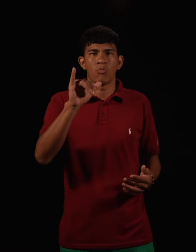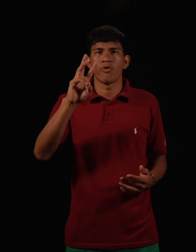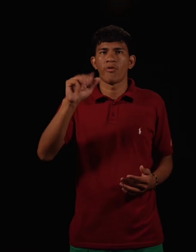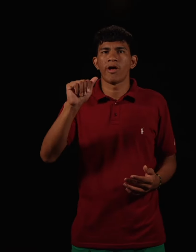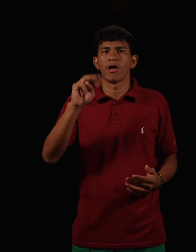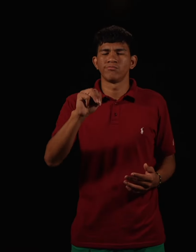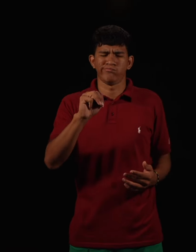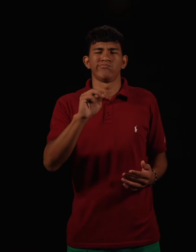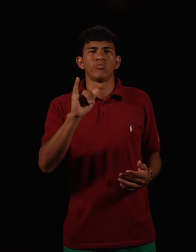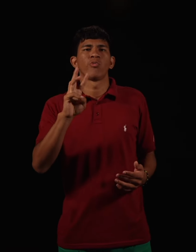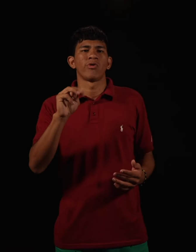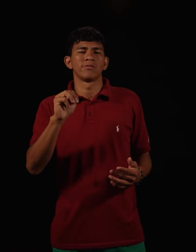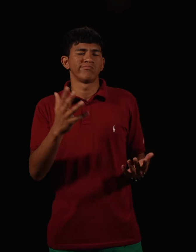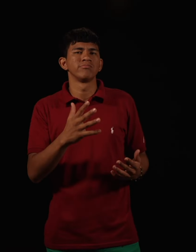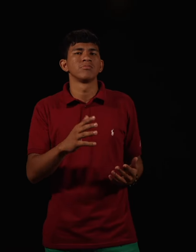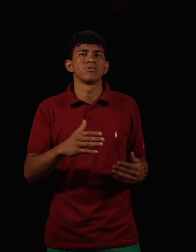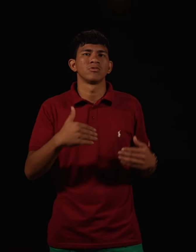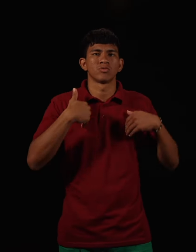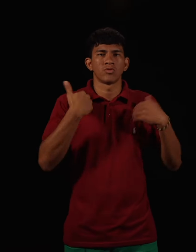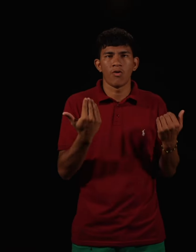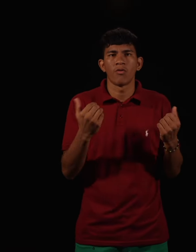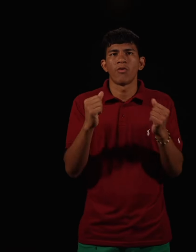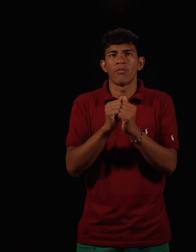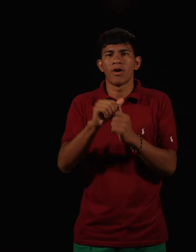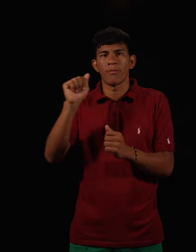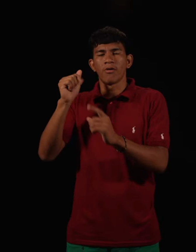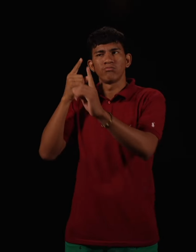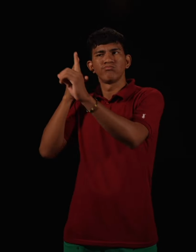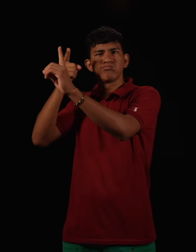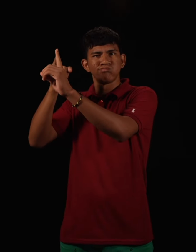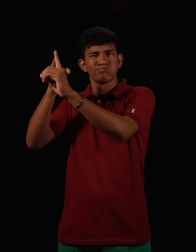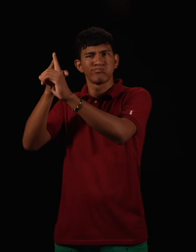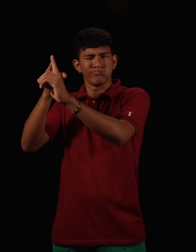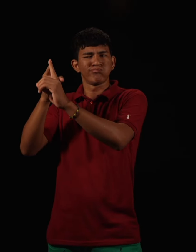Now you may have heard of YWAM. YWAM is Youth With A Mission.